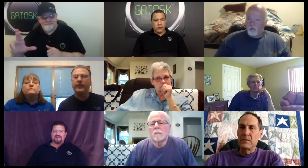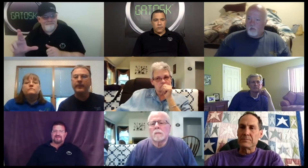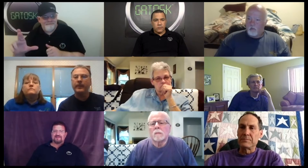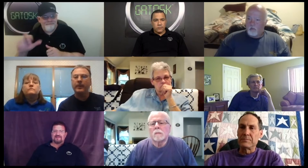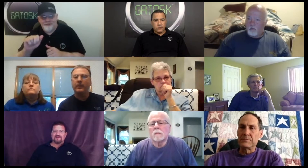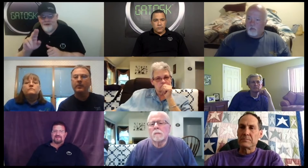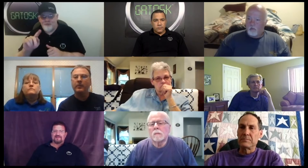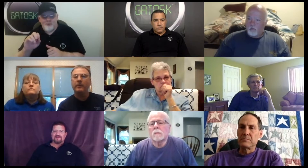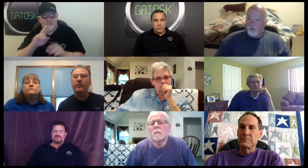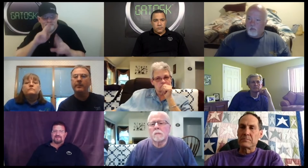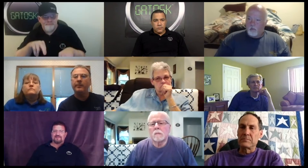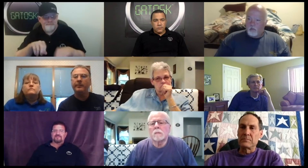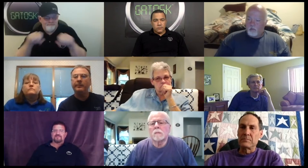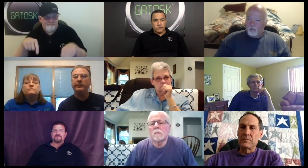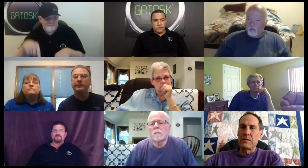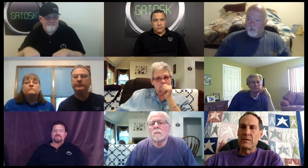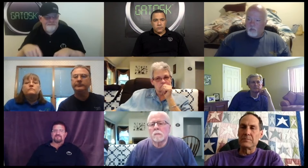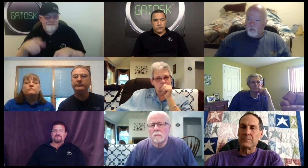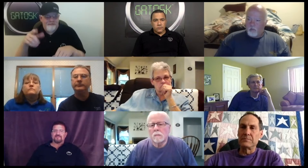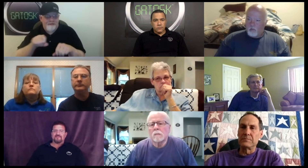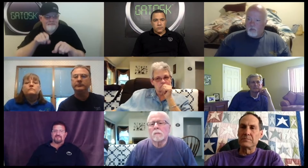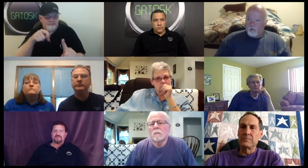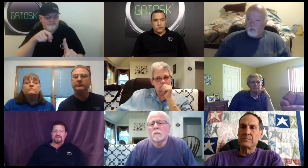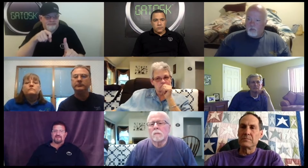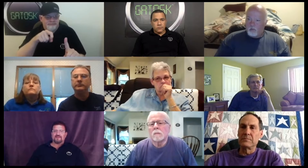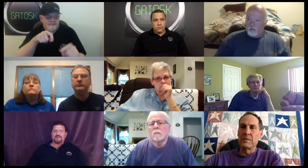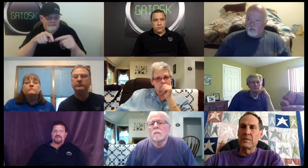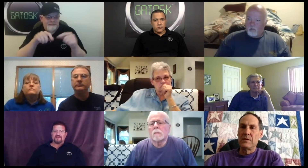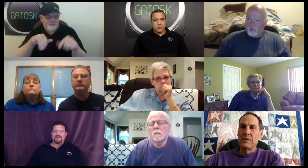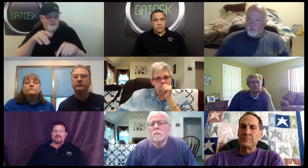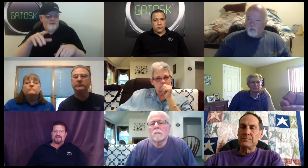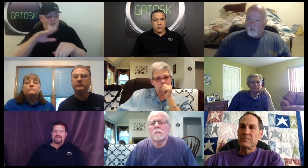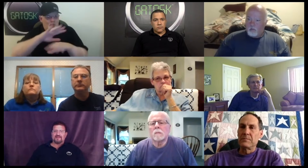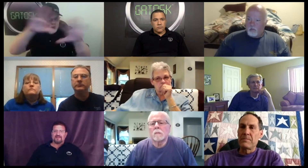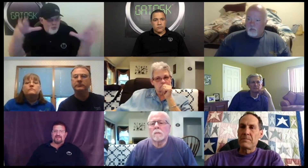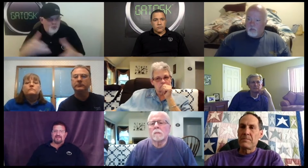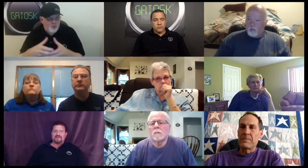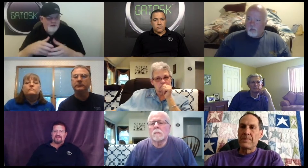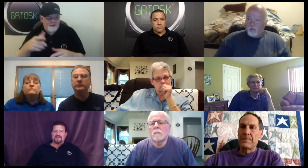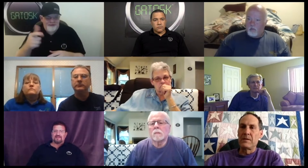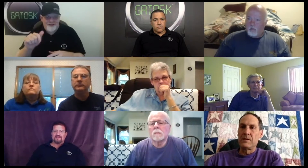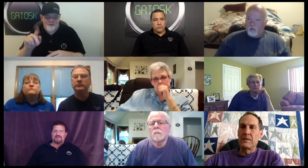example, there's the AR reporting system. This is all